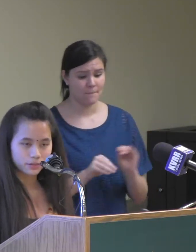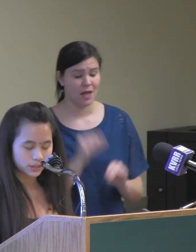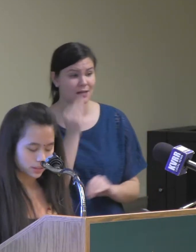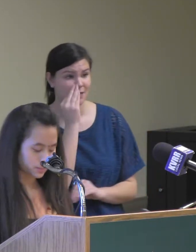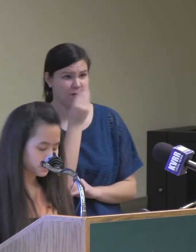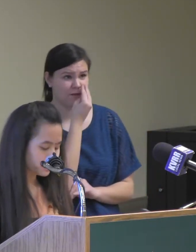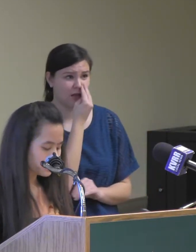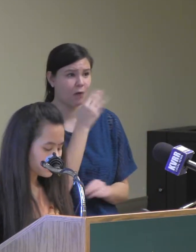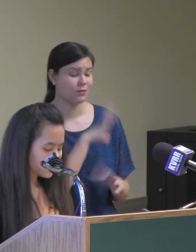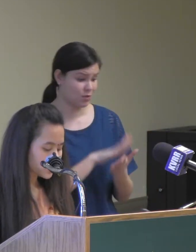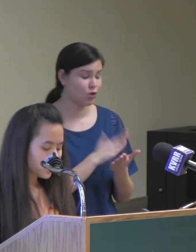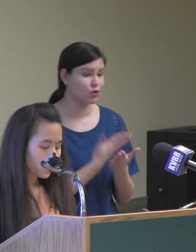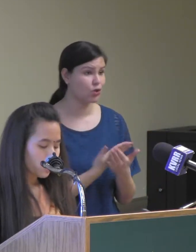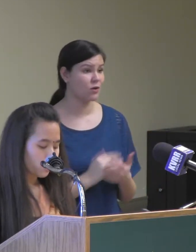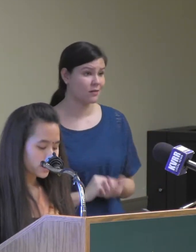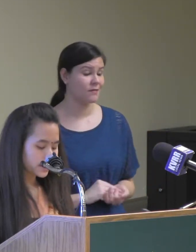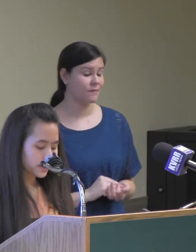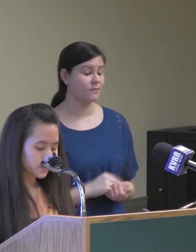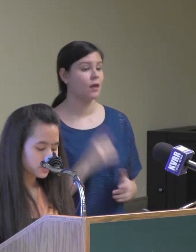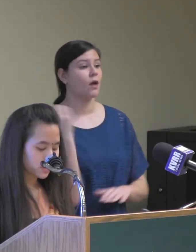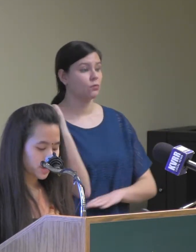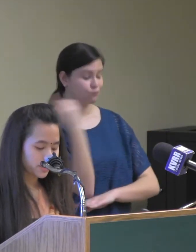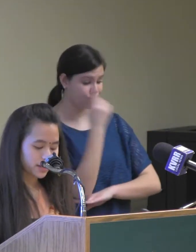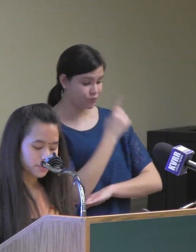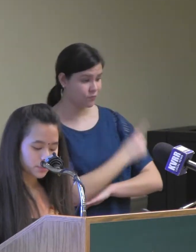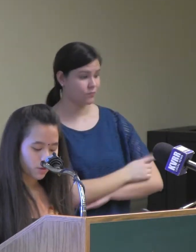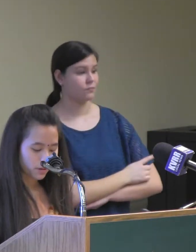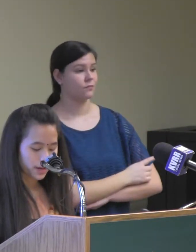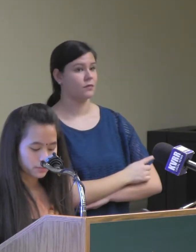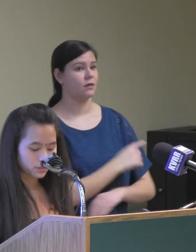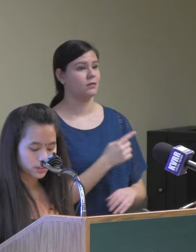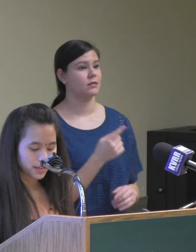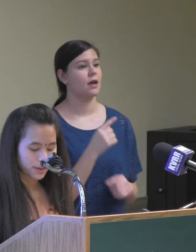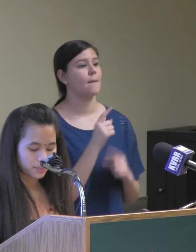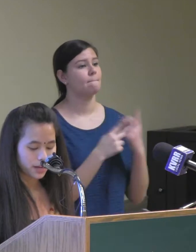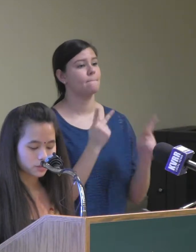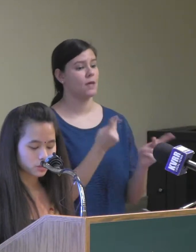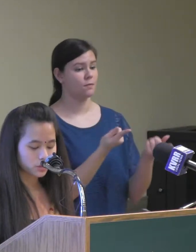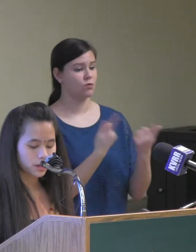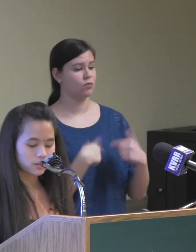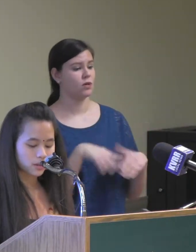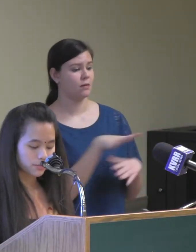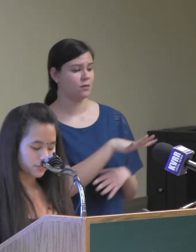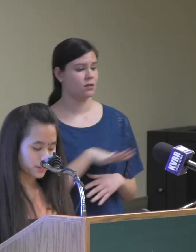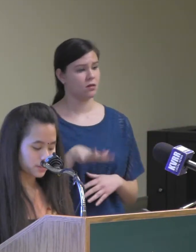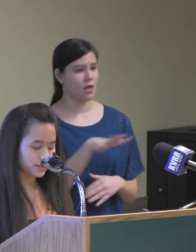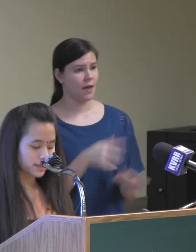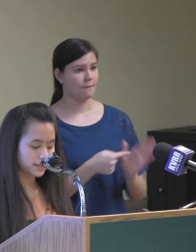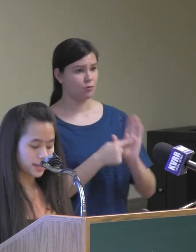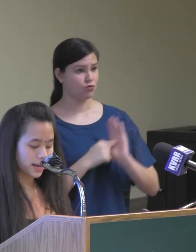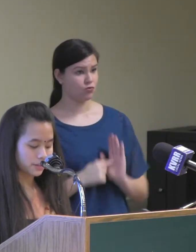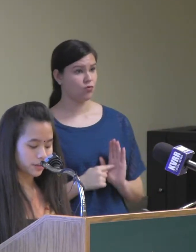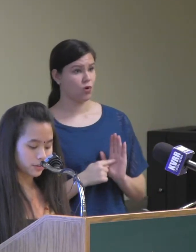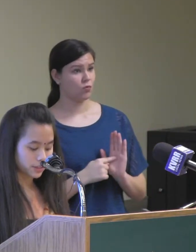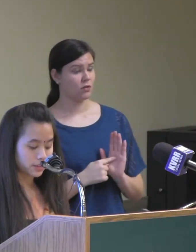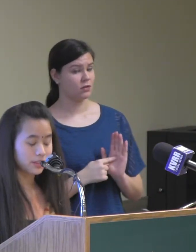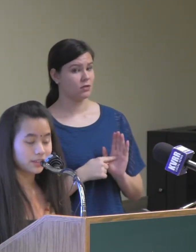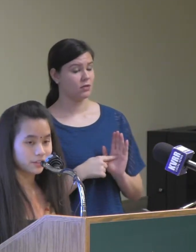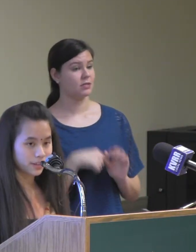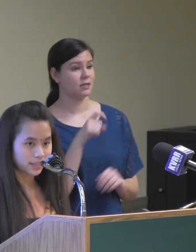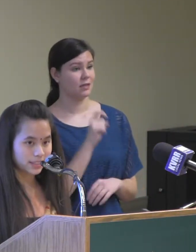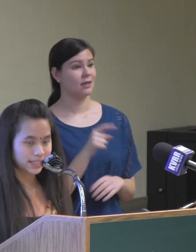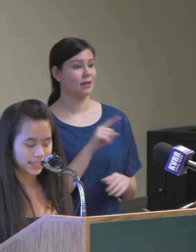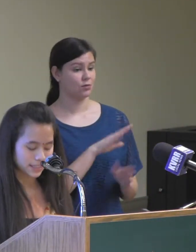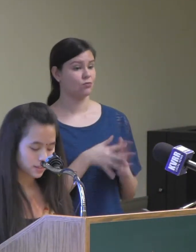and cooking. One day, some American people came to the camp and showed us some videos that they had recorded in